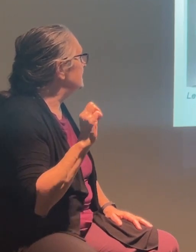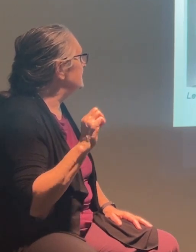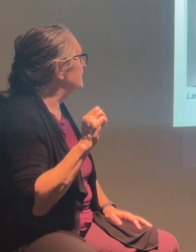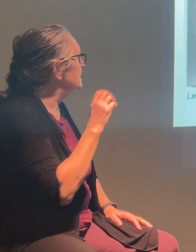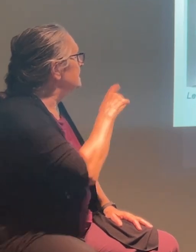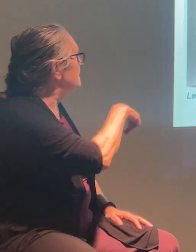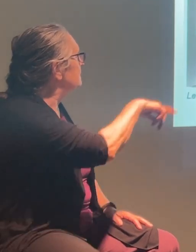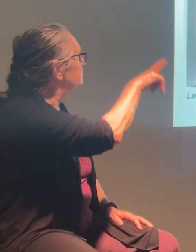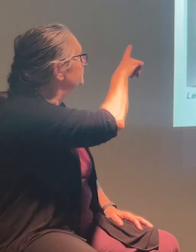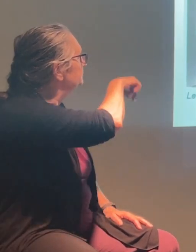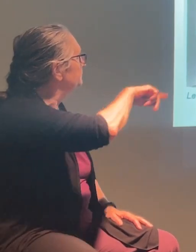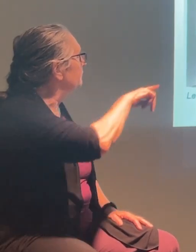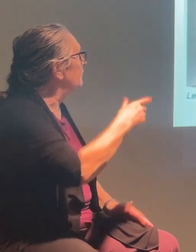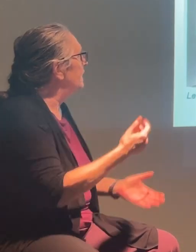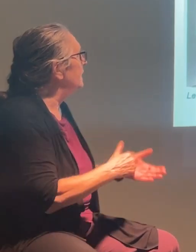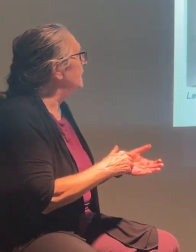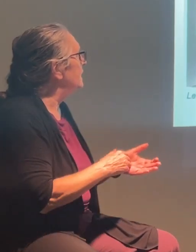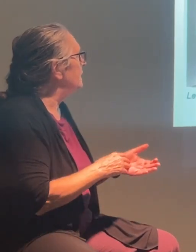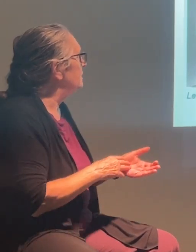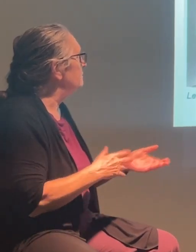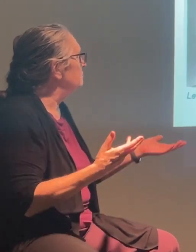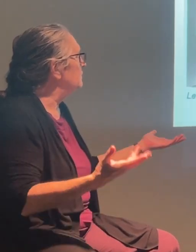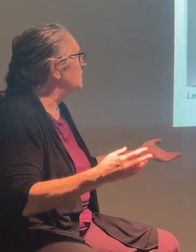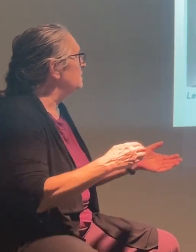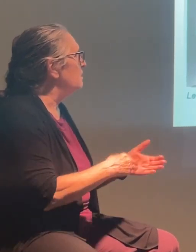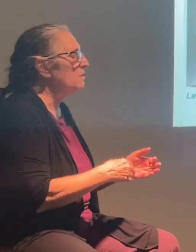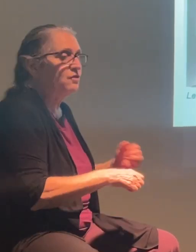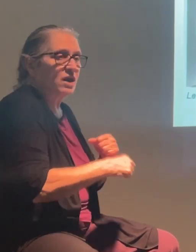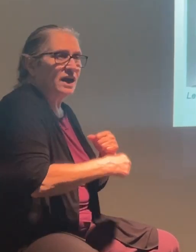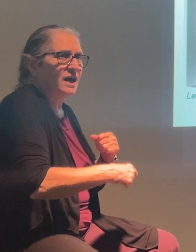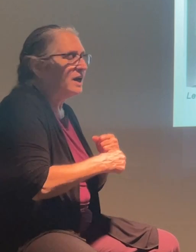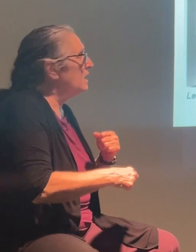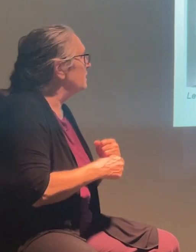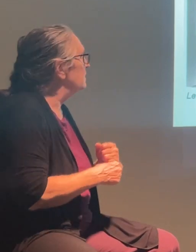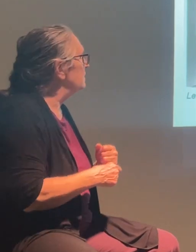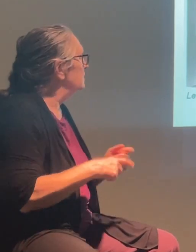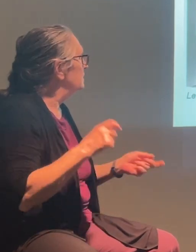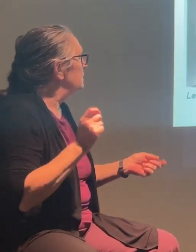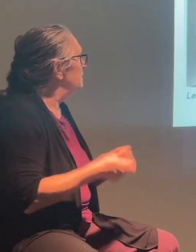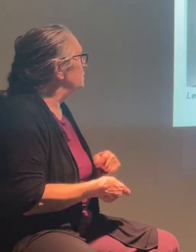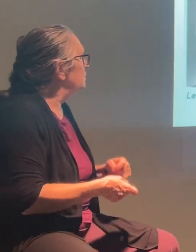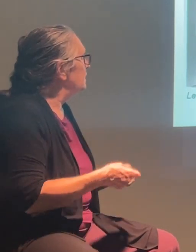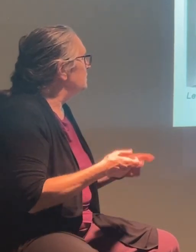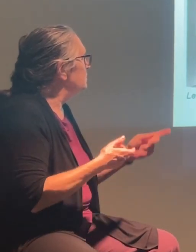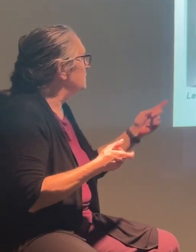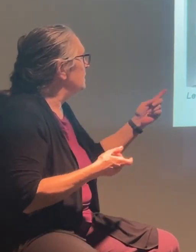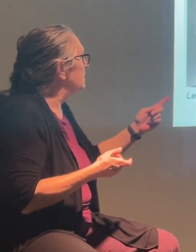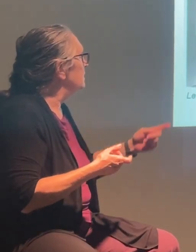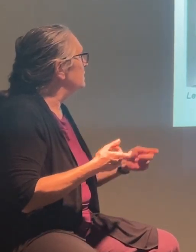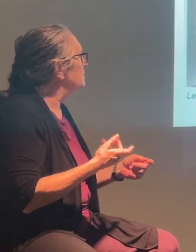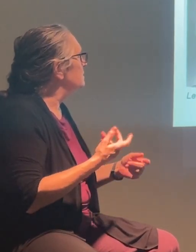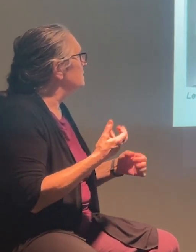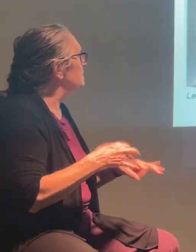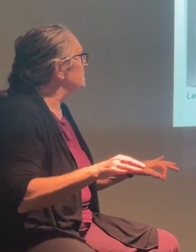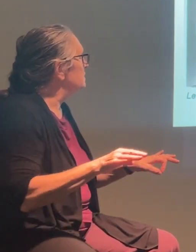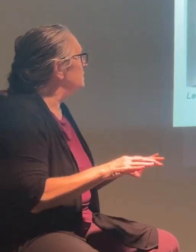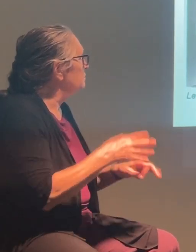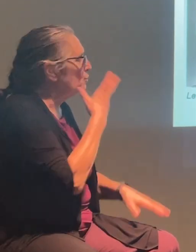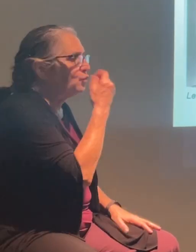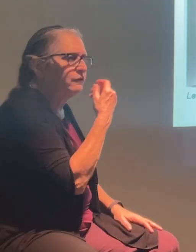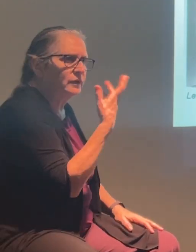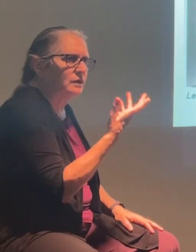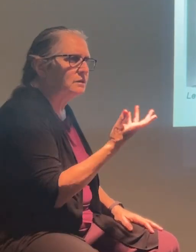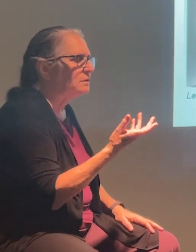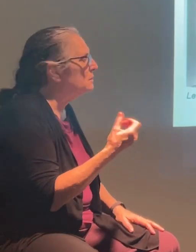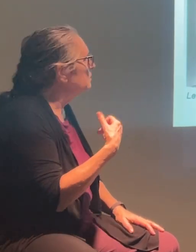very much. And Jergens, again, this could be another ad campaign. You just change the thing. It's still quite beautiful. So this is when, the